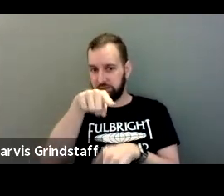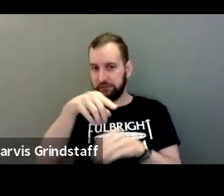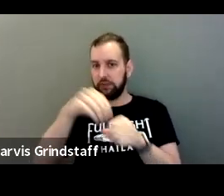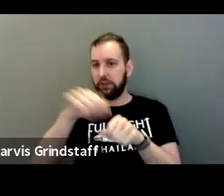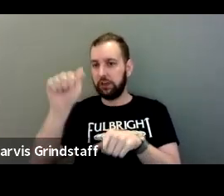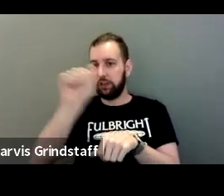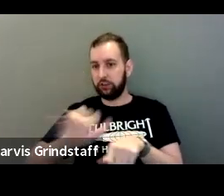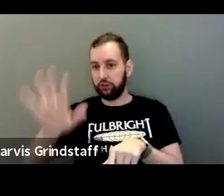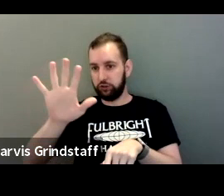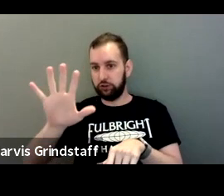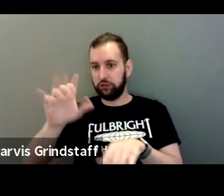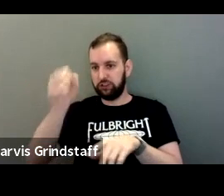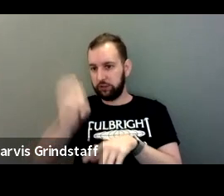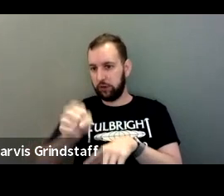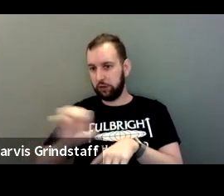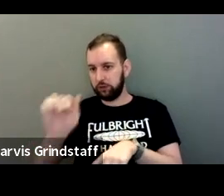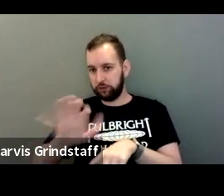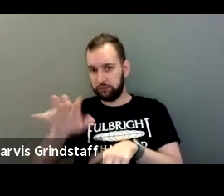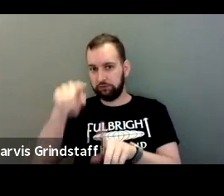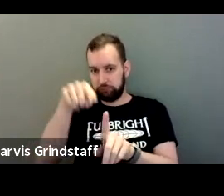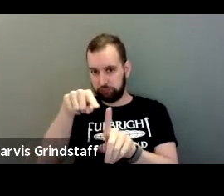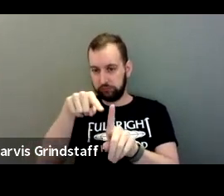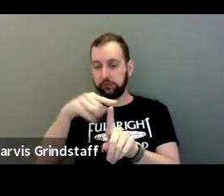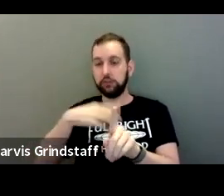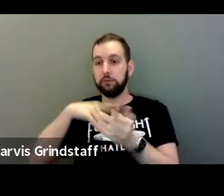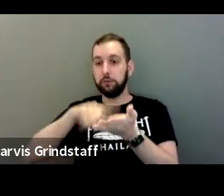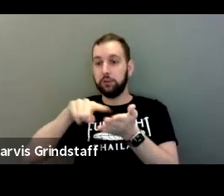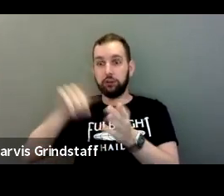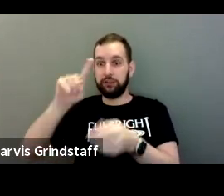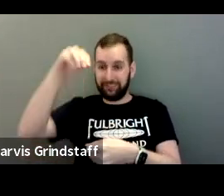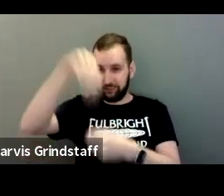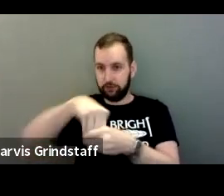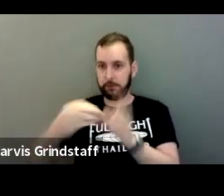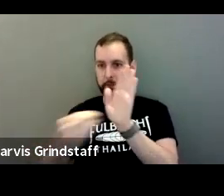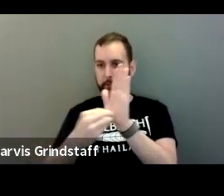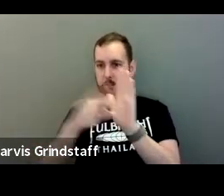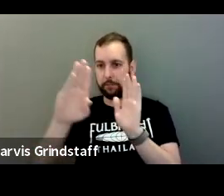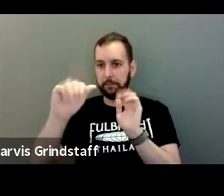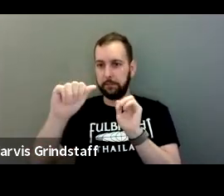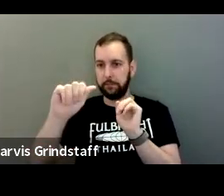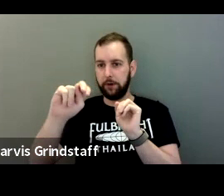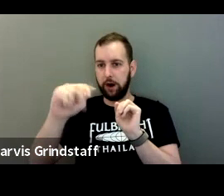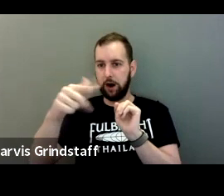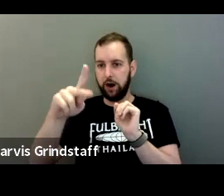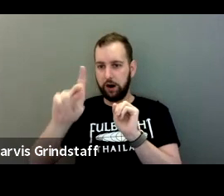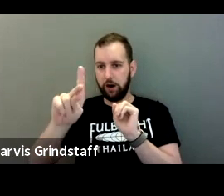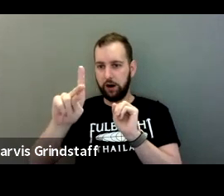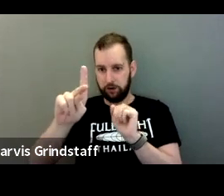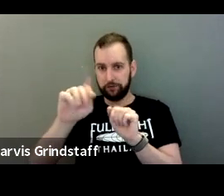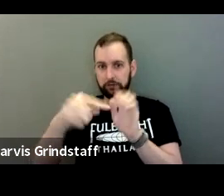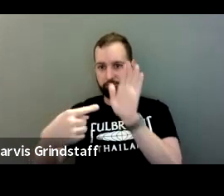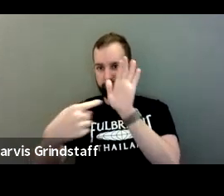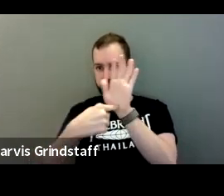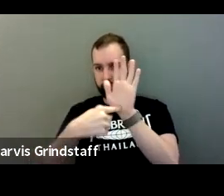Okay, great. So this just shows you a map of Asia or Southeast Asia. So you can see where I was in Thailand. And I